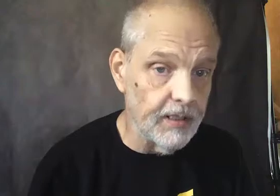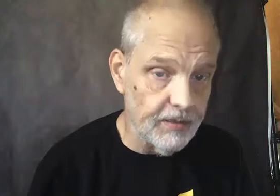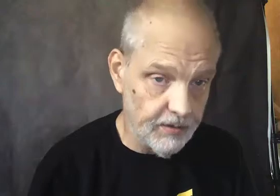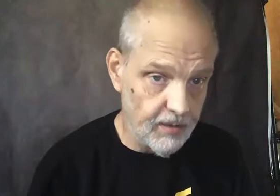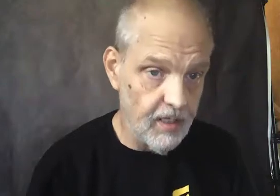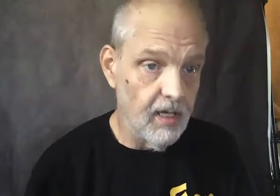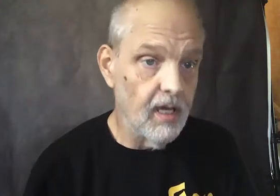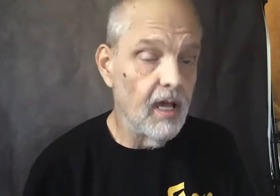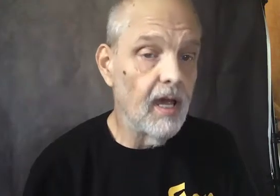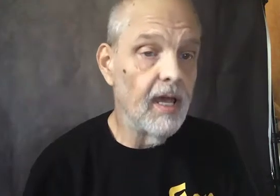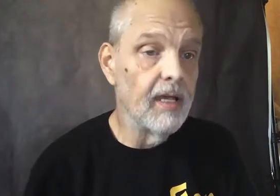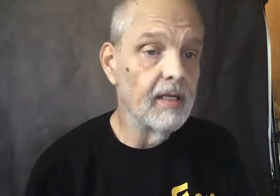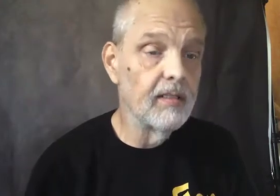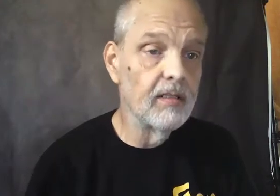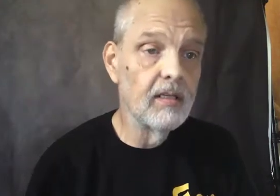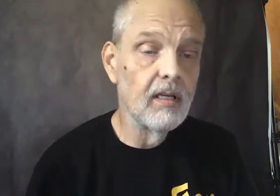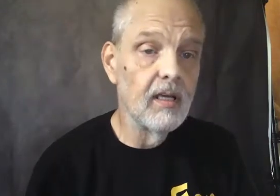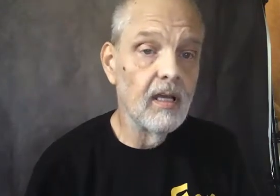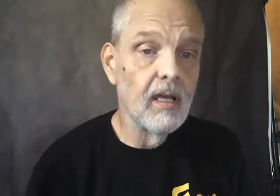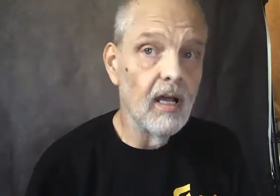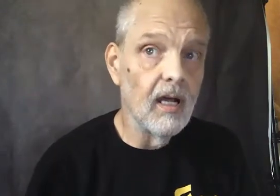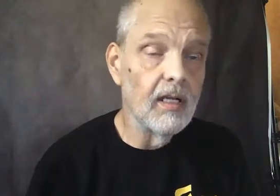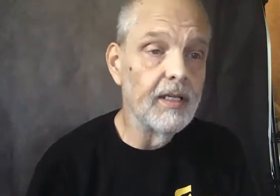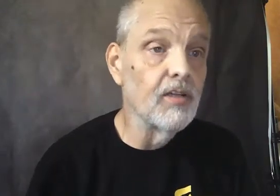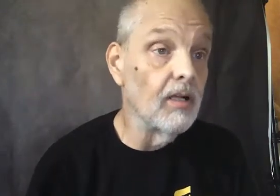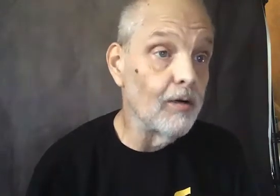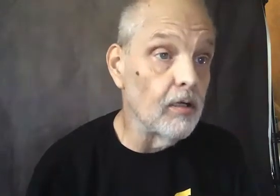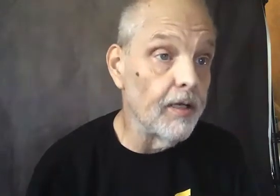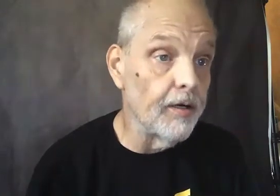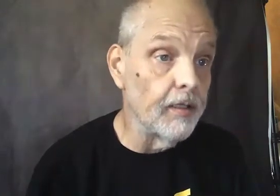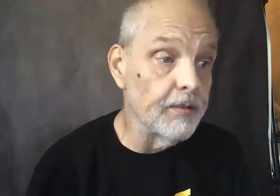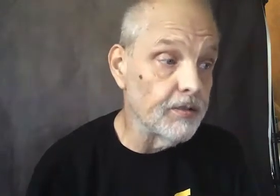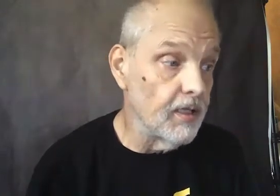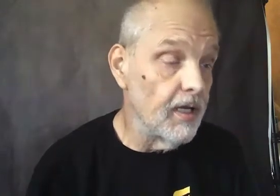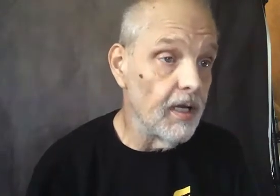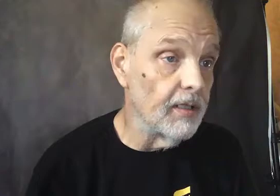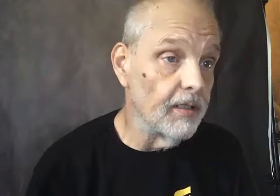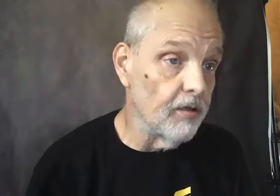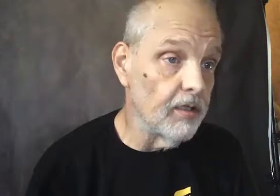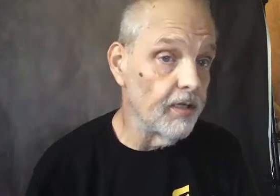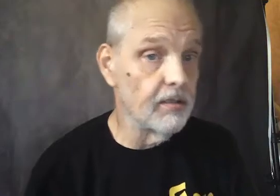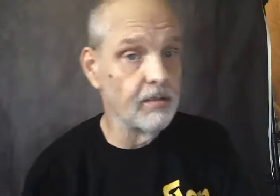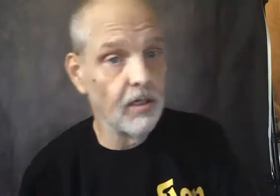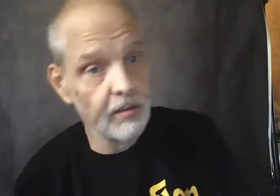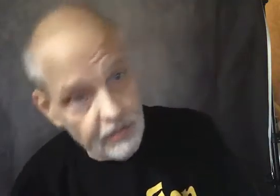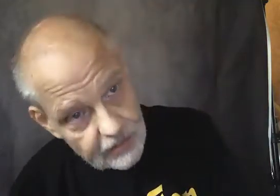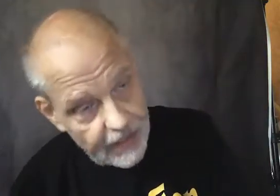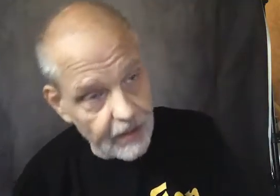States, and he taught Laurent Clerc English, and Laurent Clerc taught